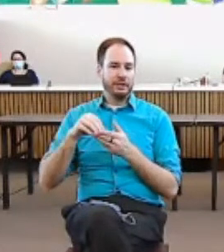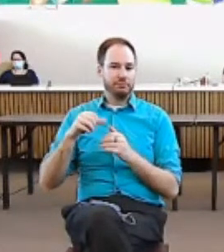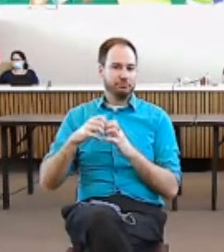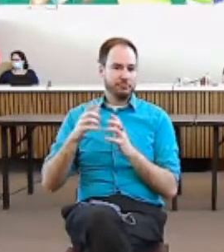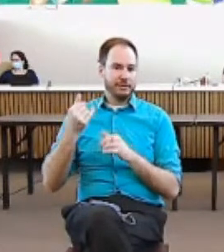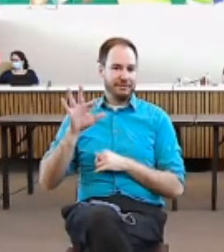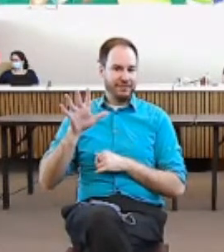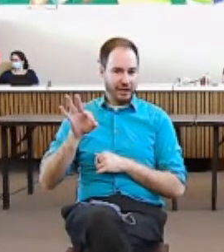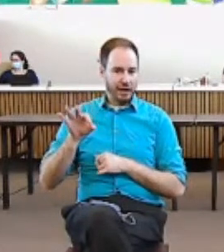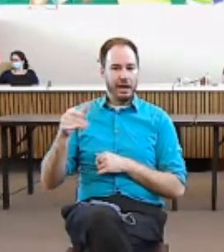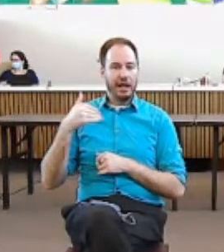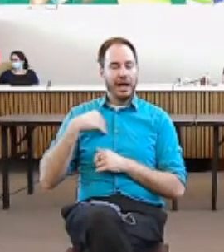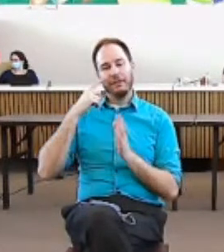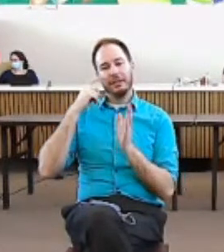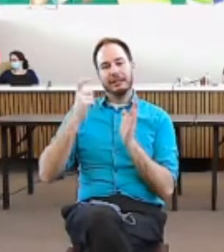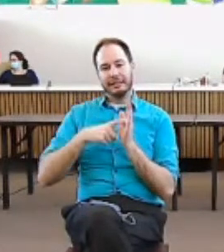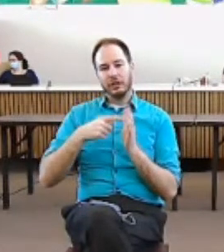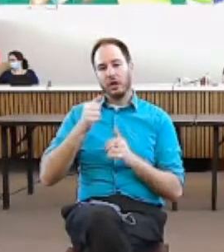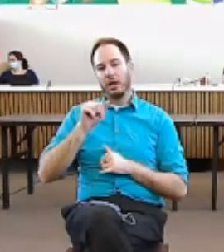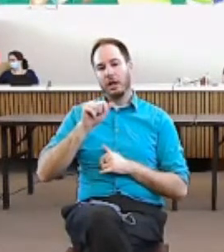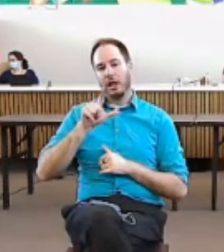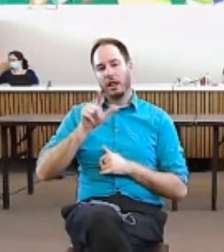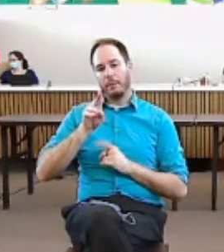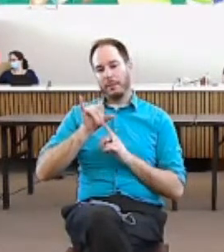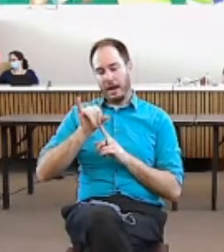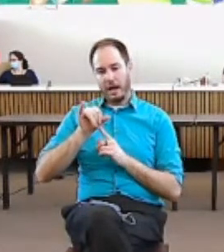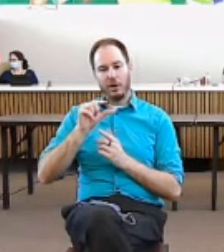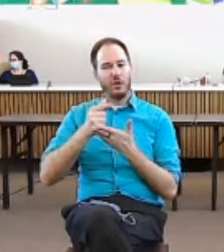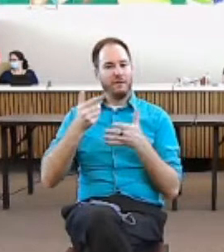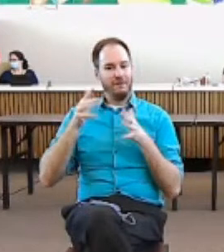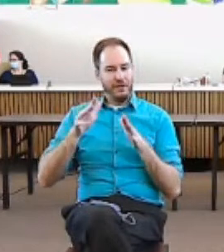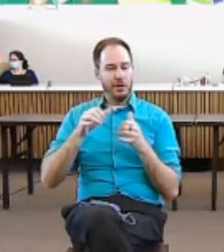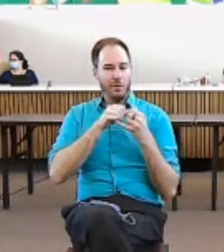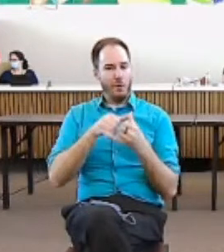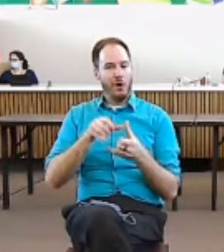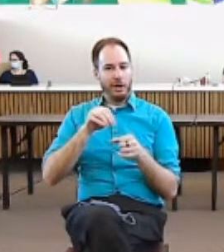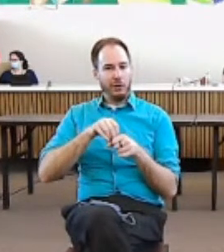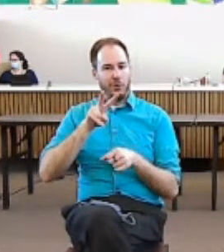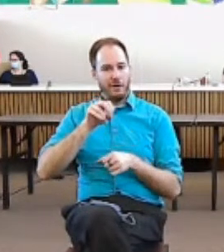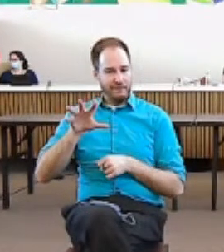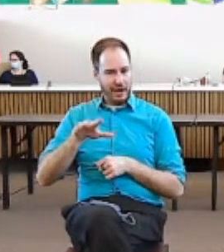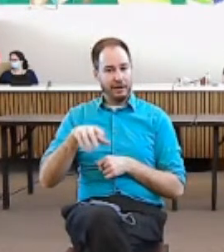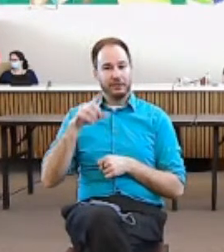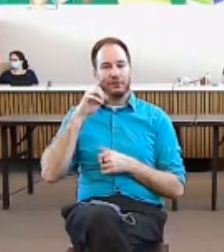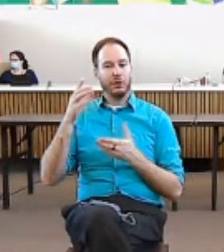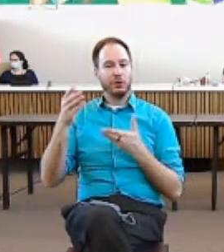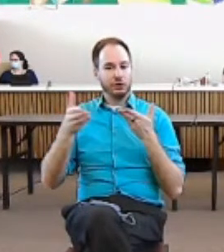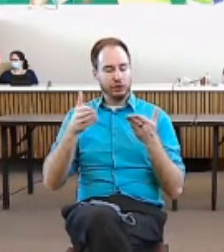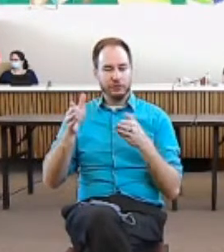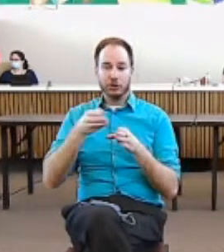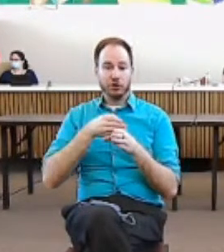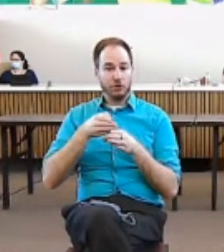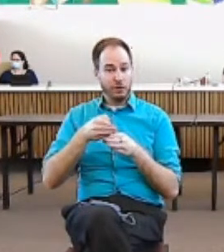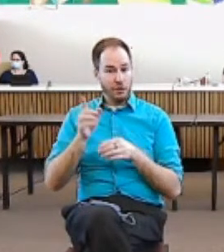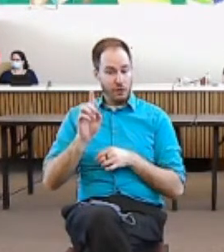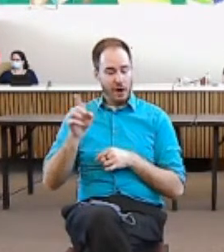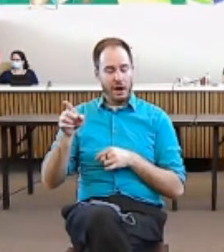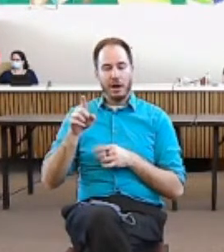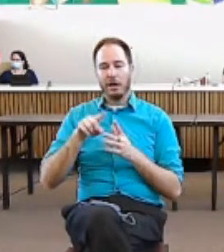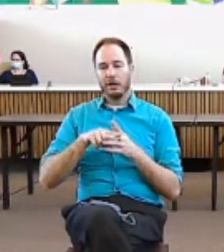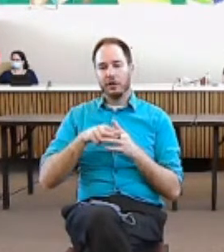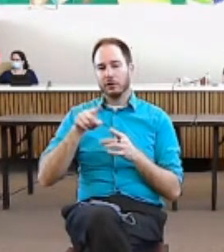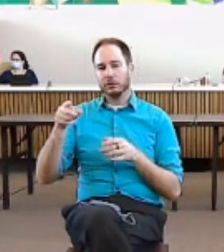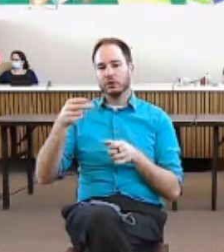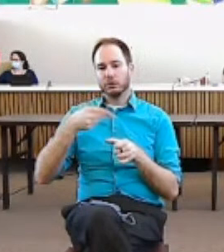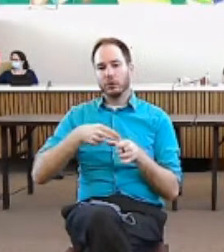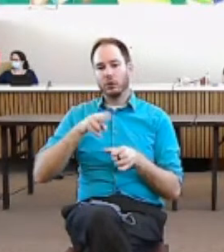awarded the Distinguished Alumni Award in 2005. Her service career began when Jody joined